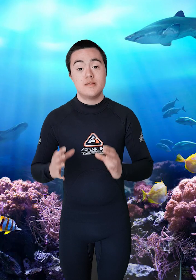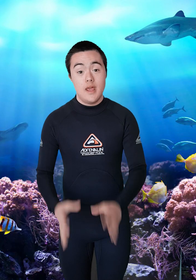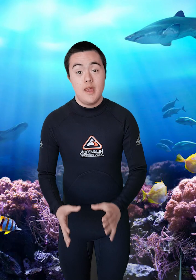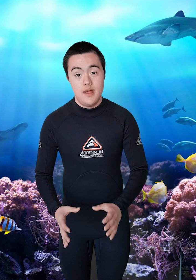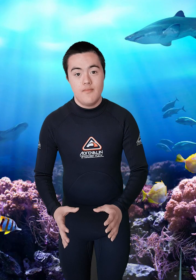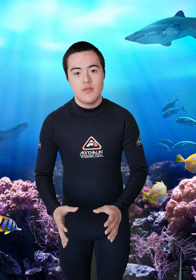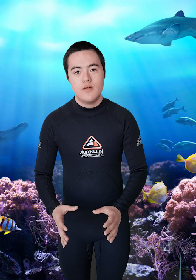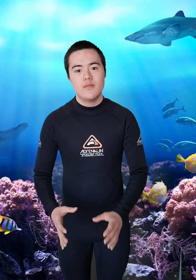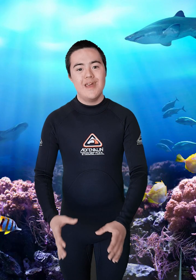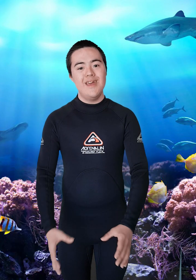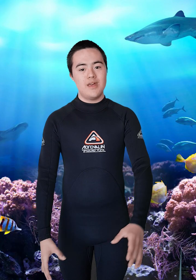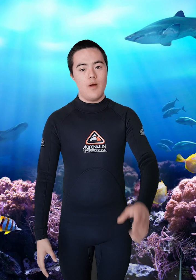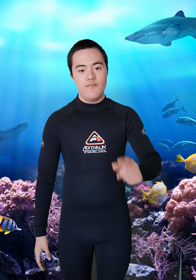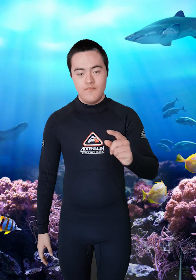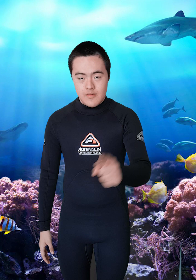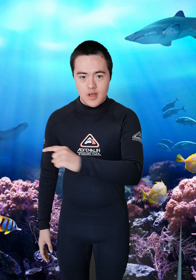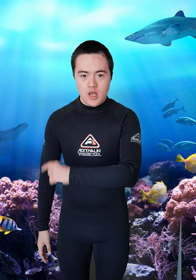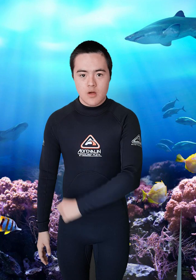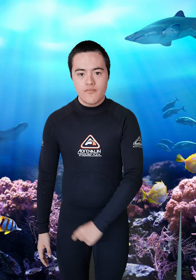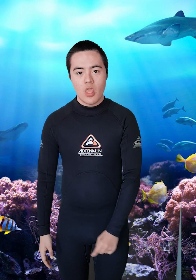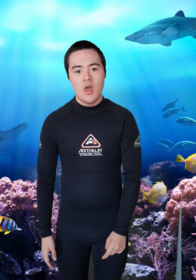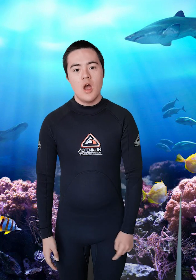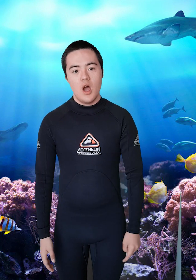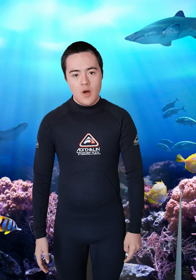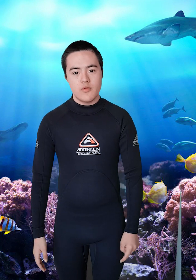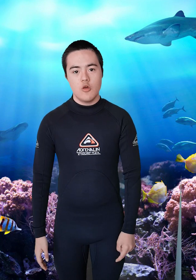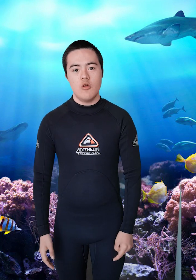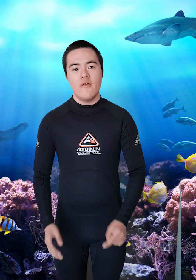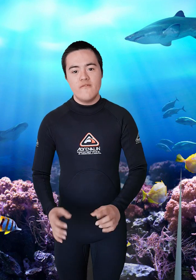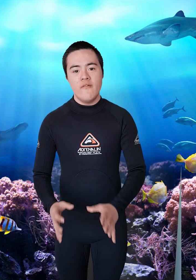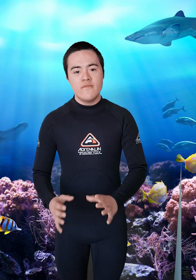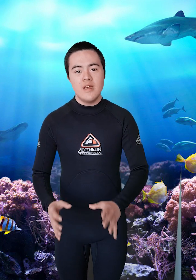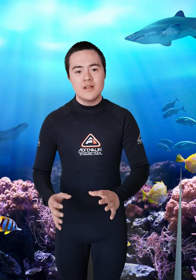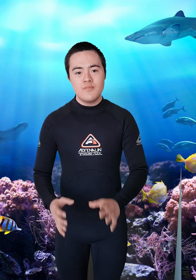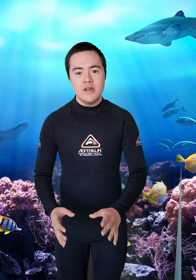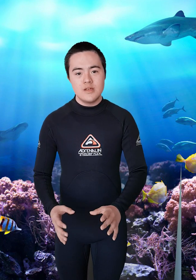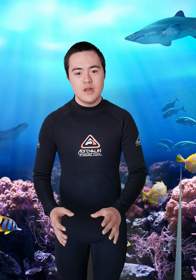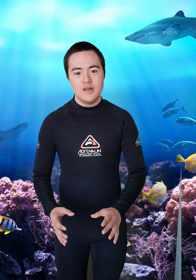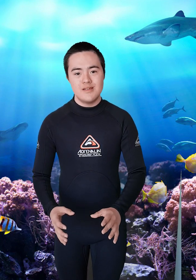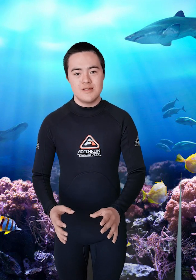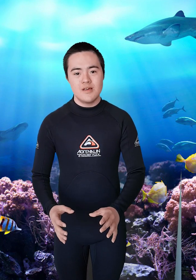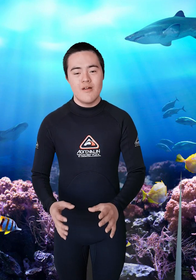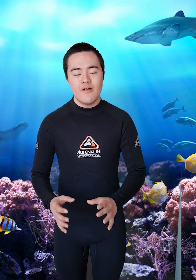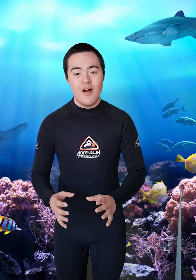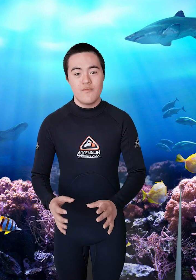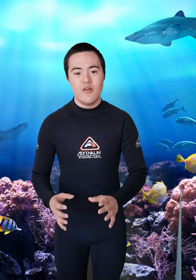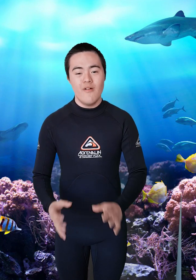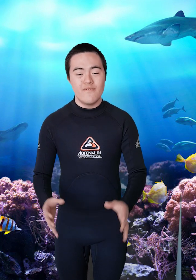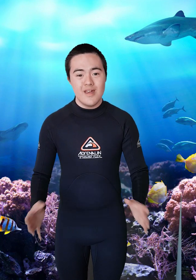sea. It can mimic up to 15 species,